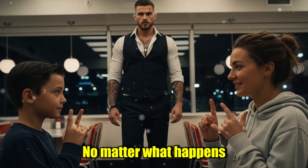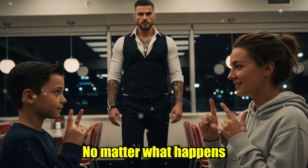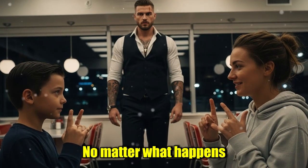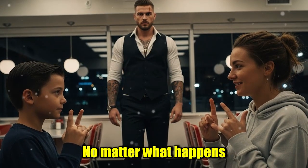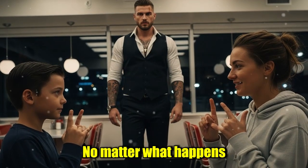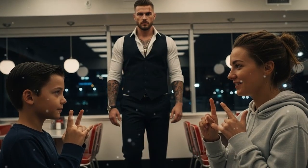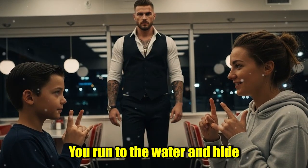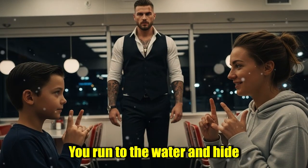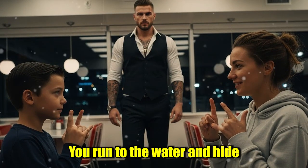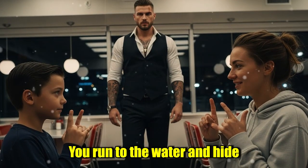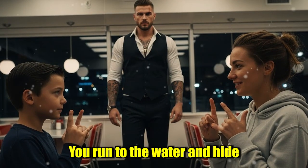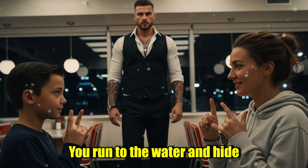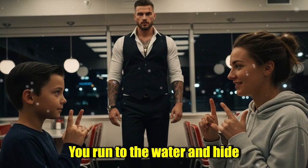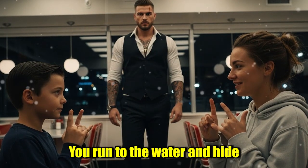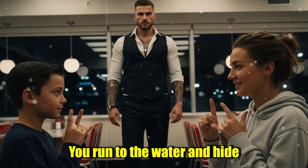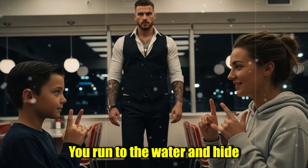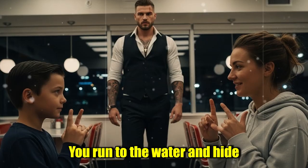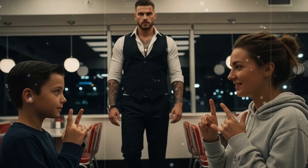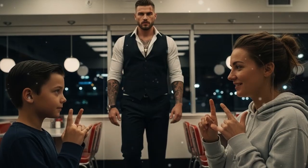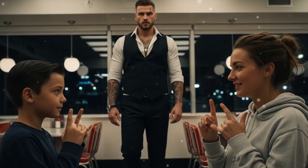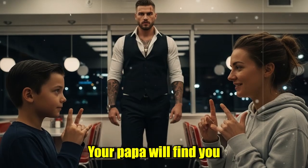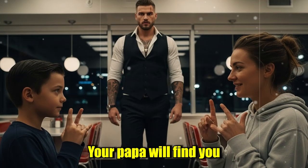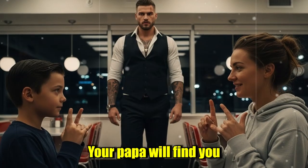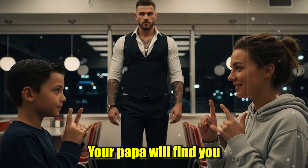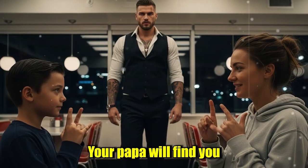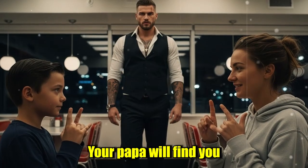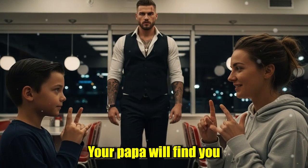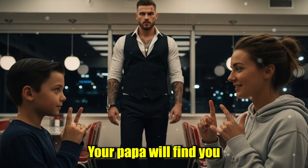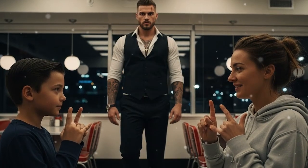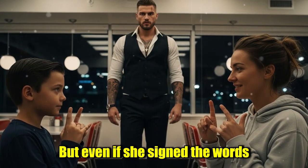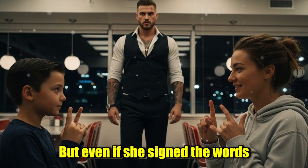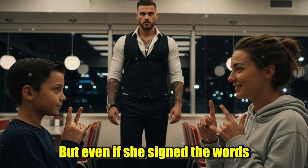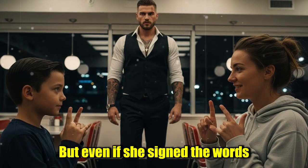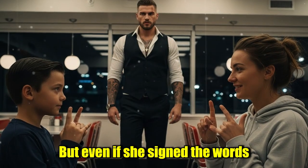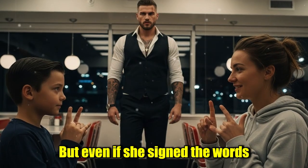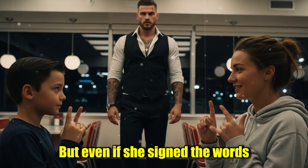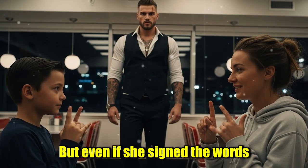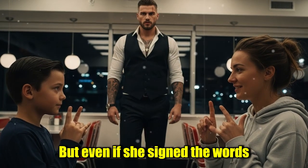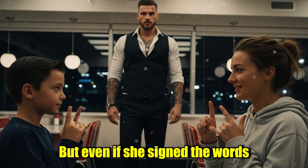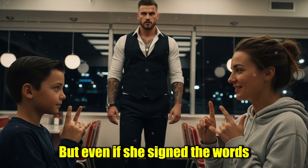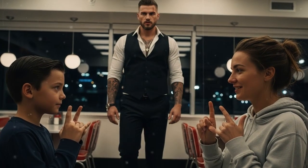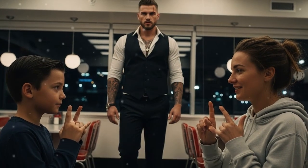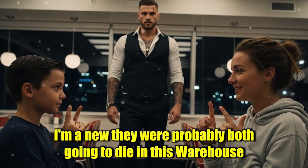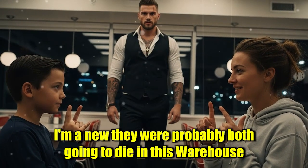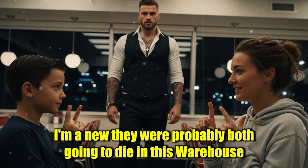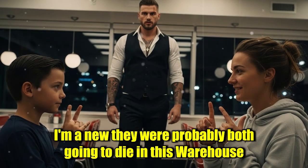what happens, you run to the water and hide. Your papa will find you. But even as she signed the words, Emma knew they